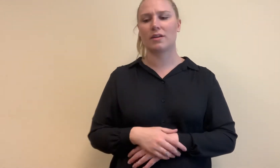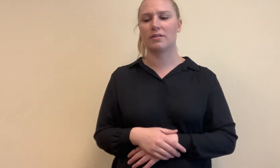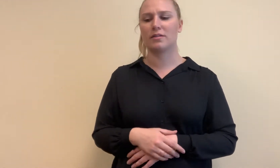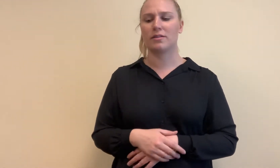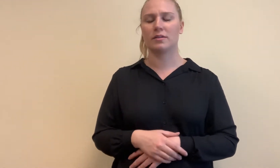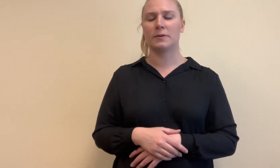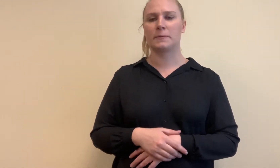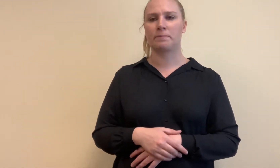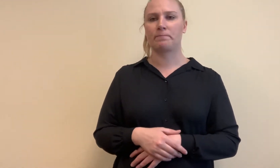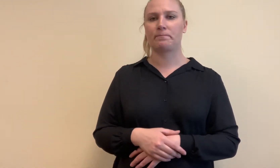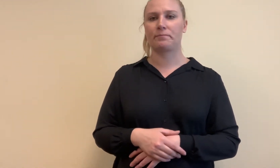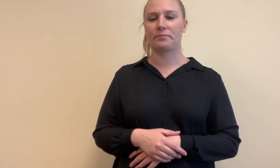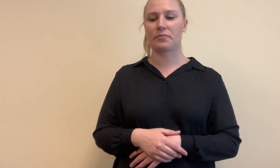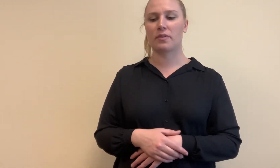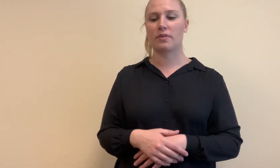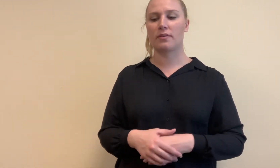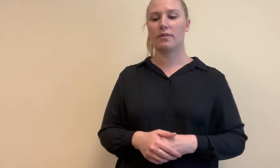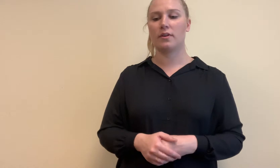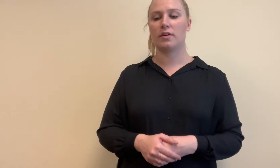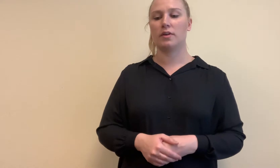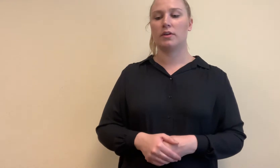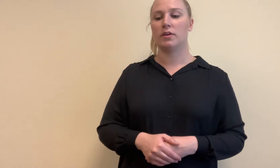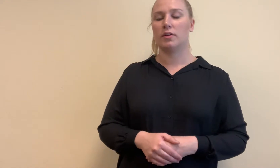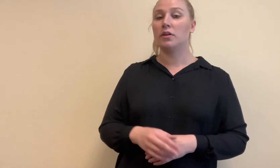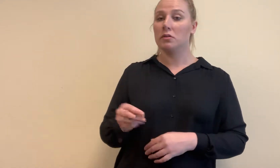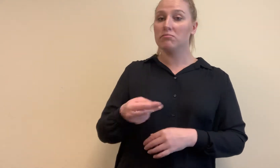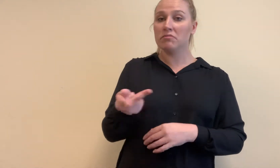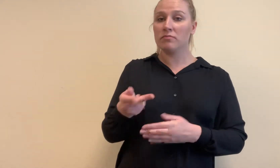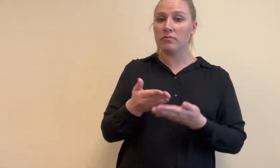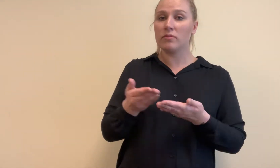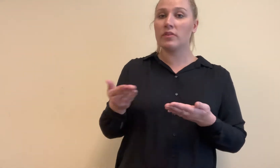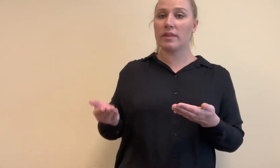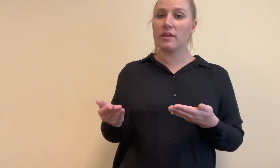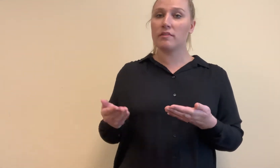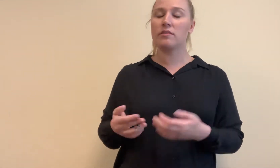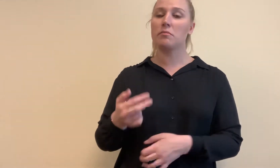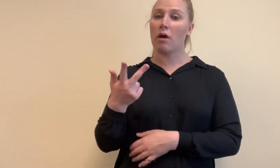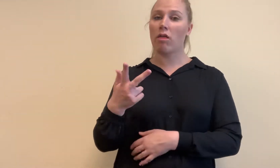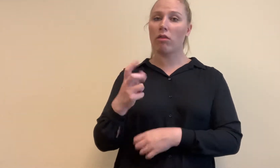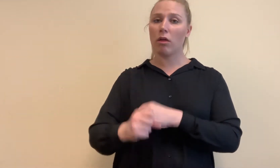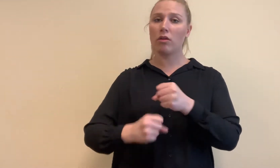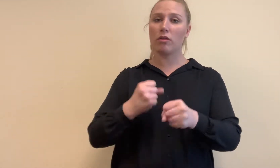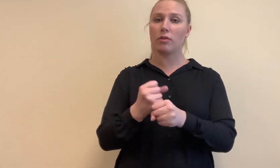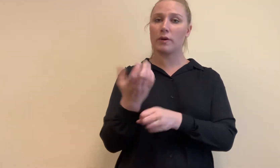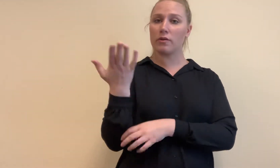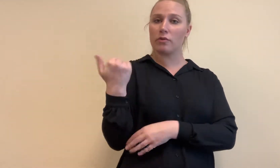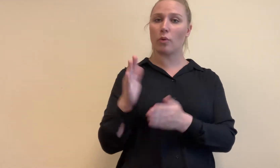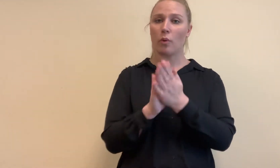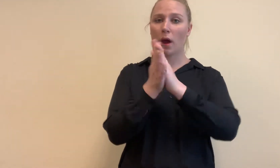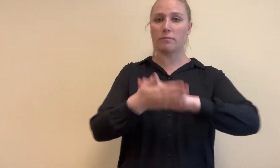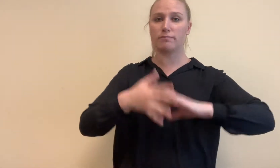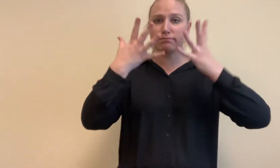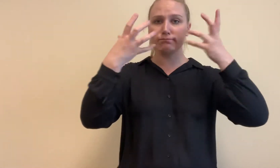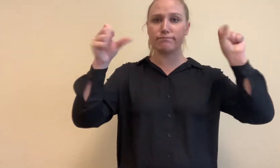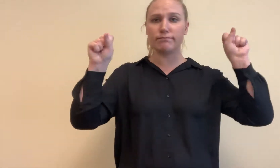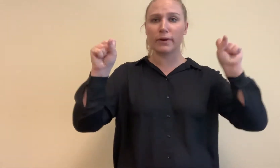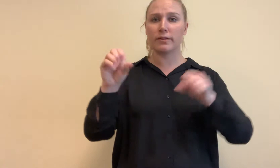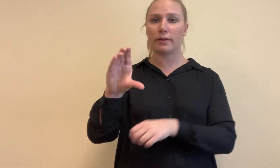So probably a couple things. So I'm not sure if we've tapped into Central yet with this, but when I became president 3 years ago,